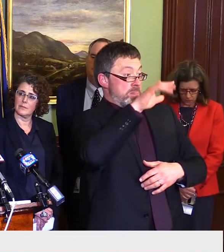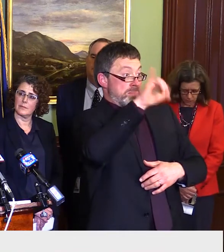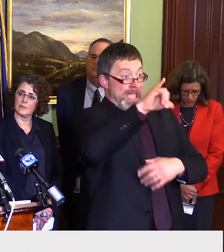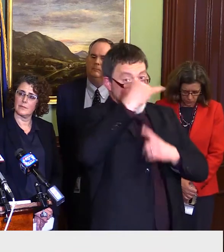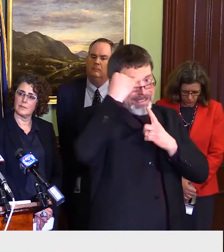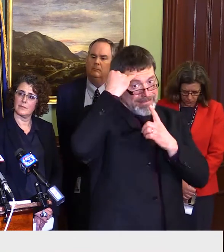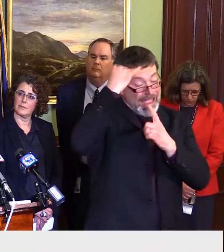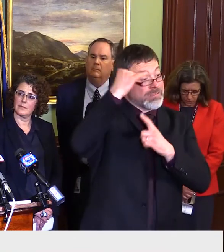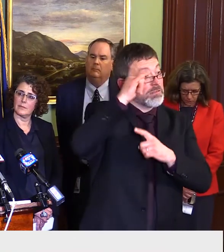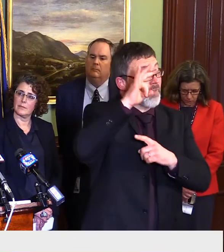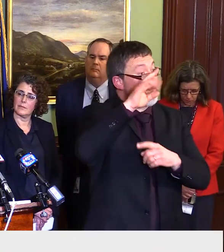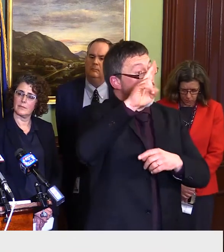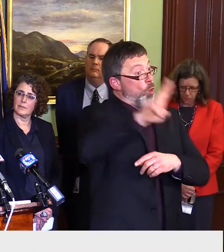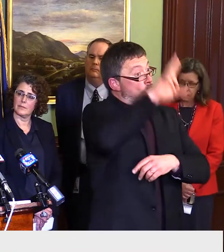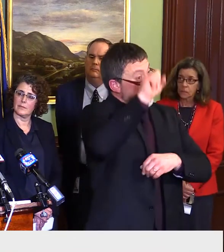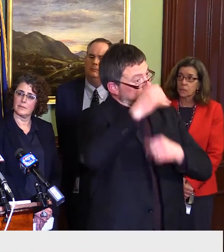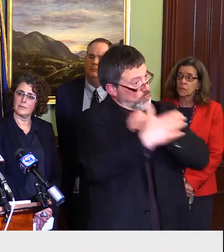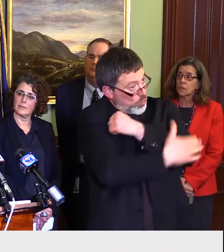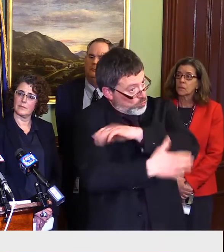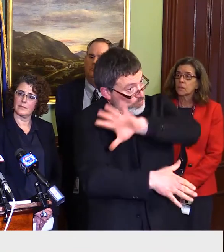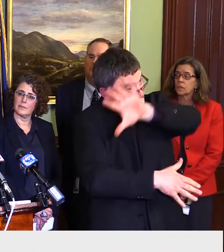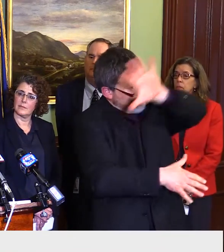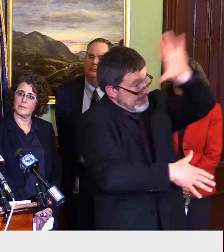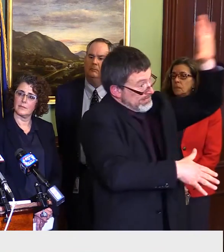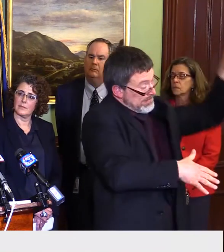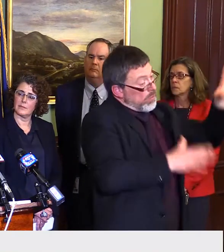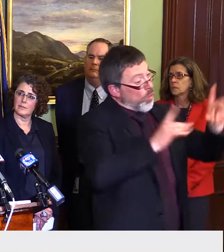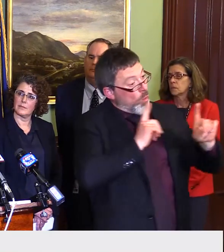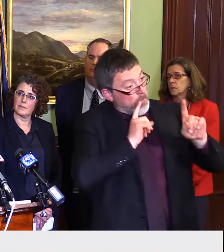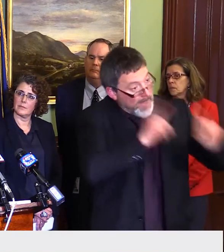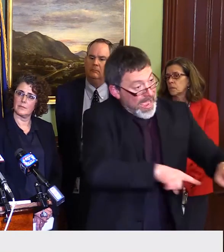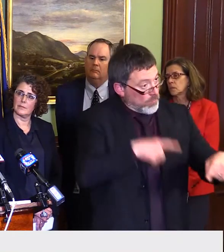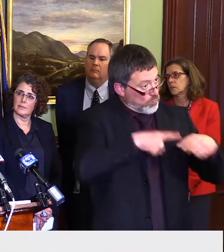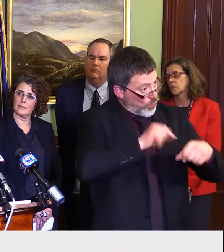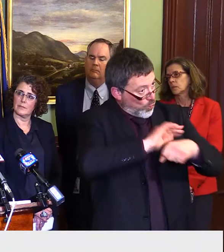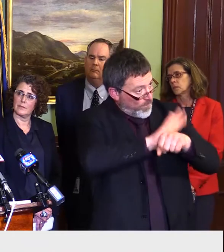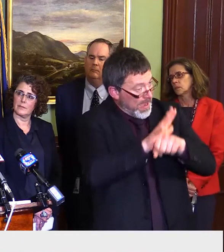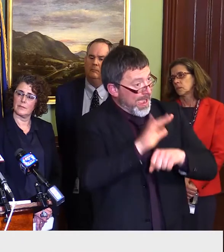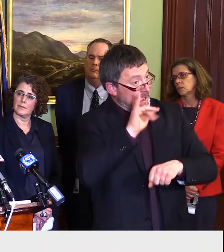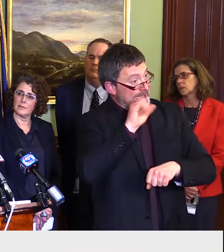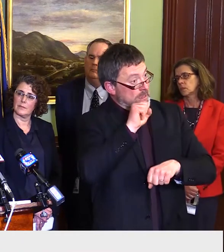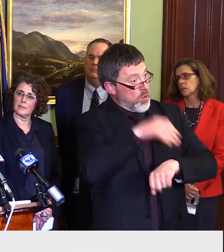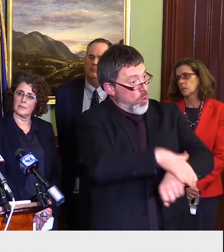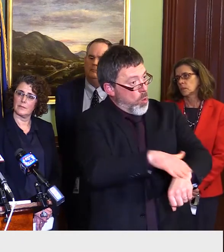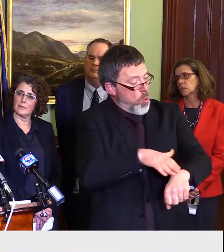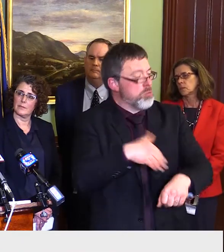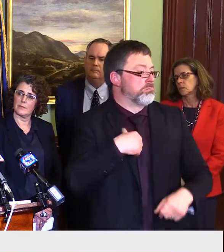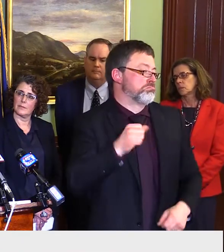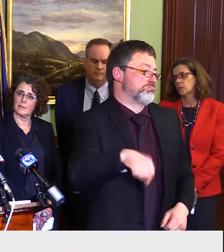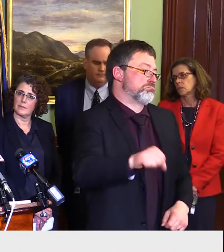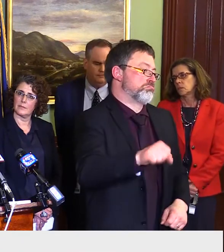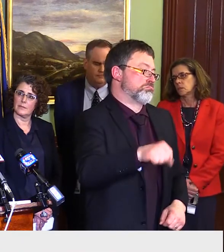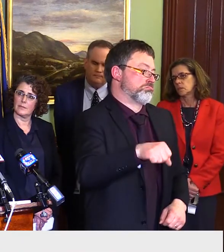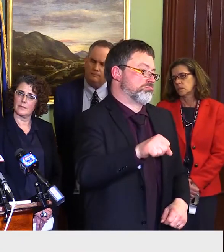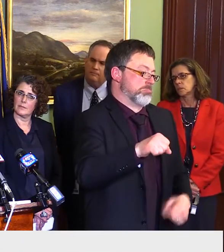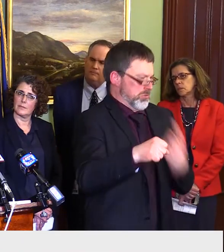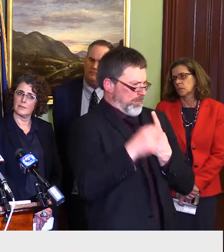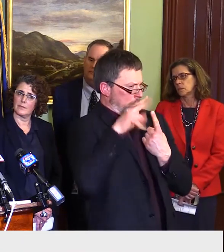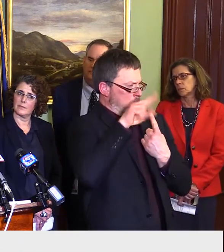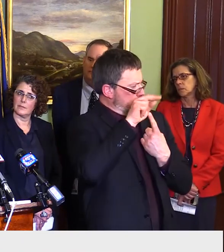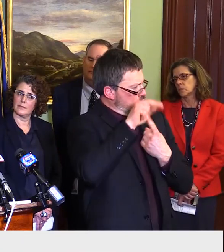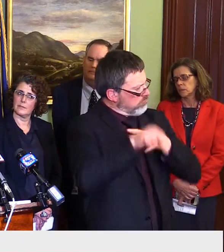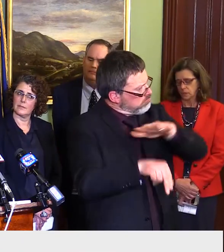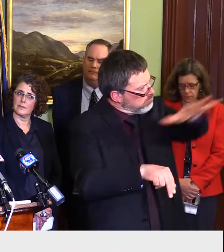yet. But it's only a matter of time before it does, and we feel we're positioning ourselves well to mitigate this in